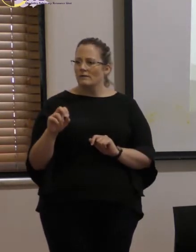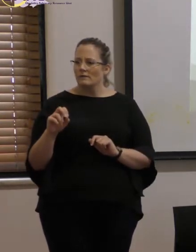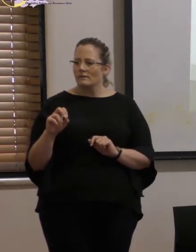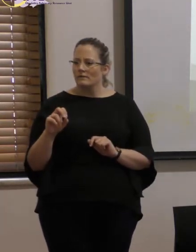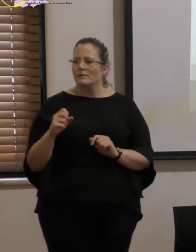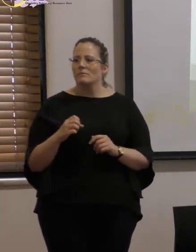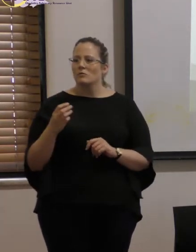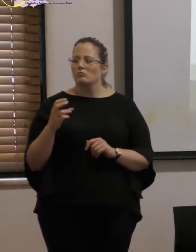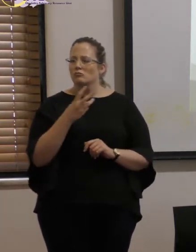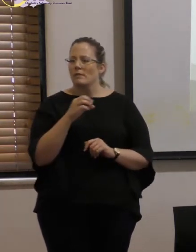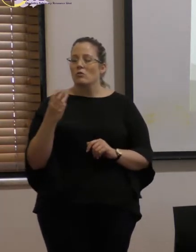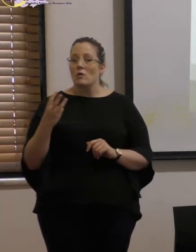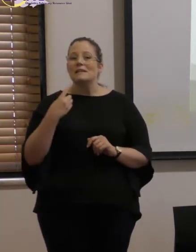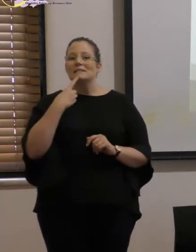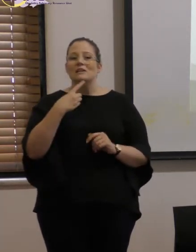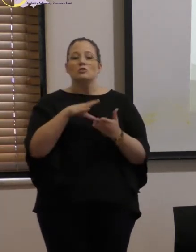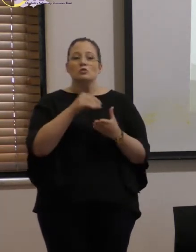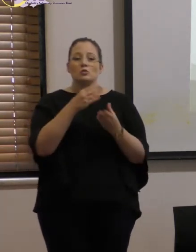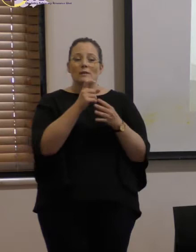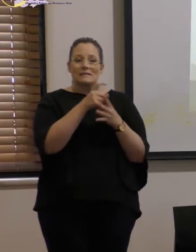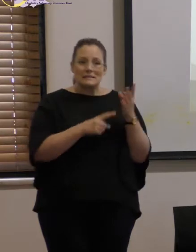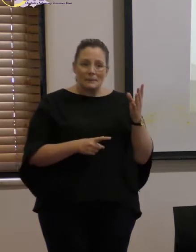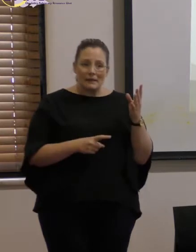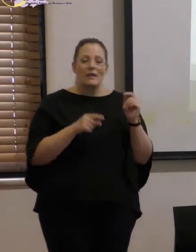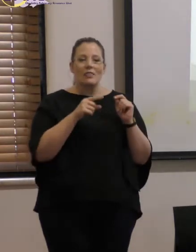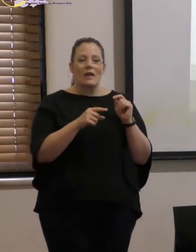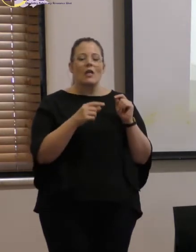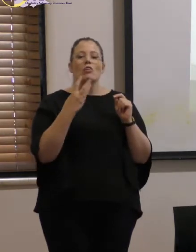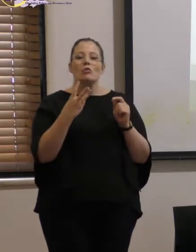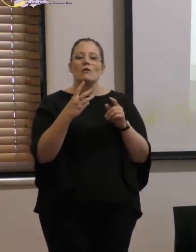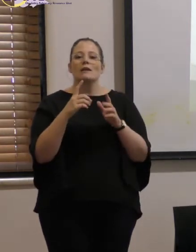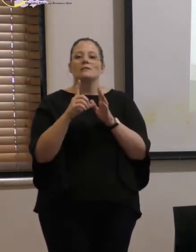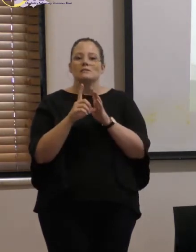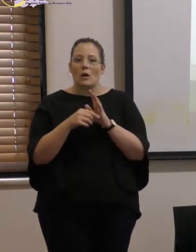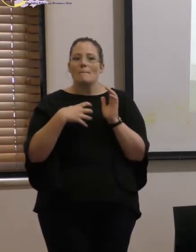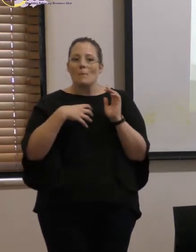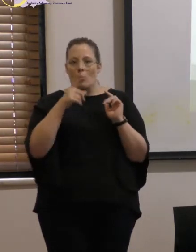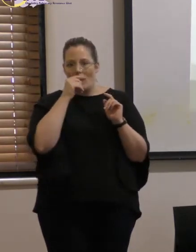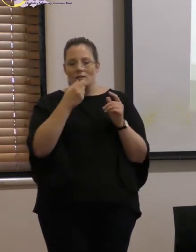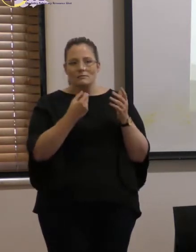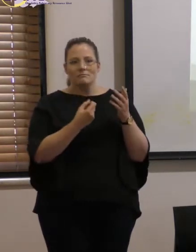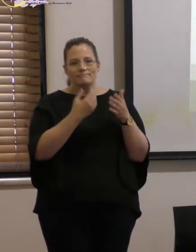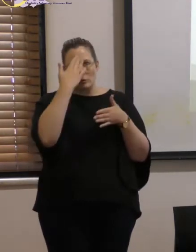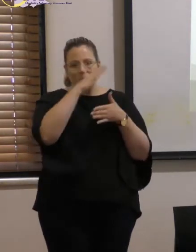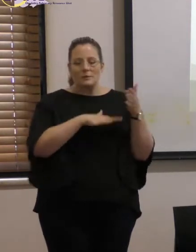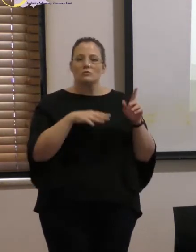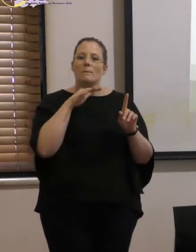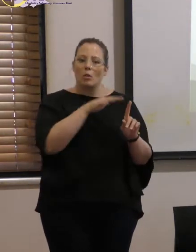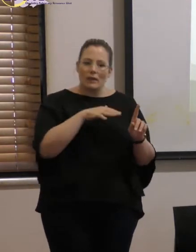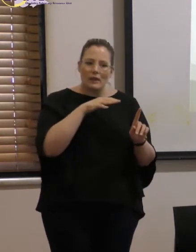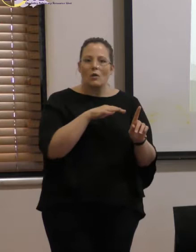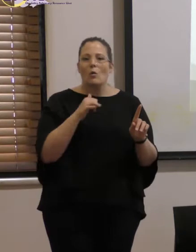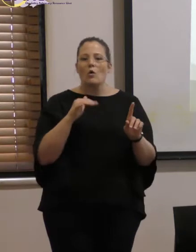with disability were 3 times more likely to be bullied than the general population, and 2/3 experienced bullying or